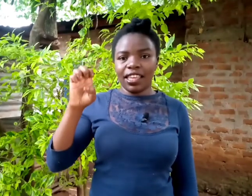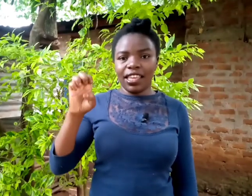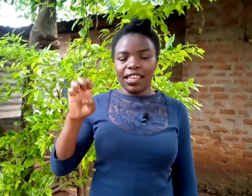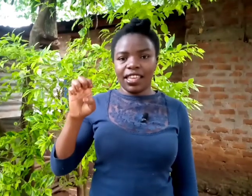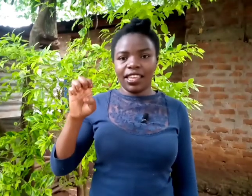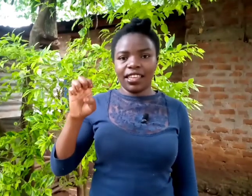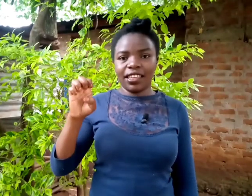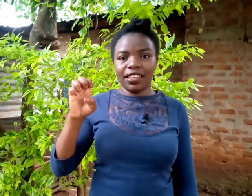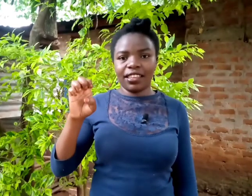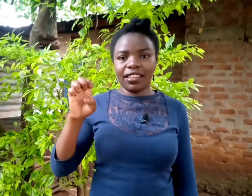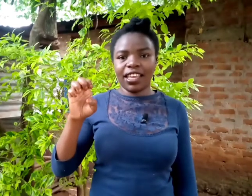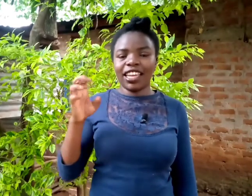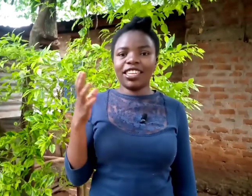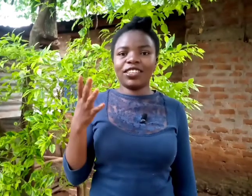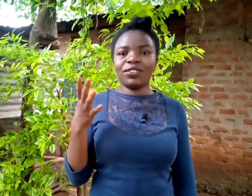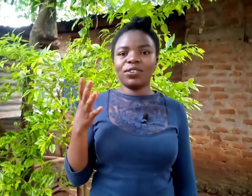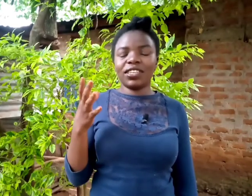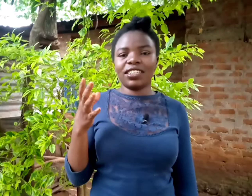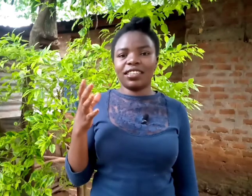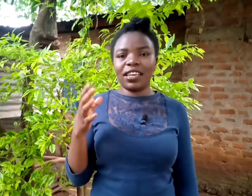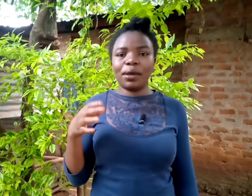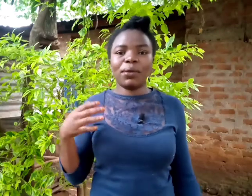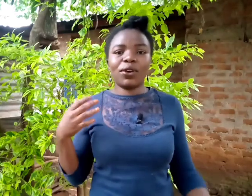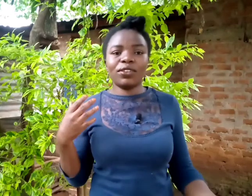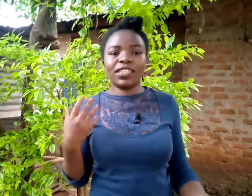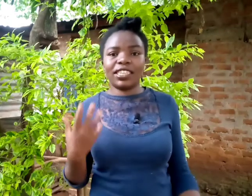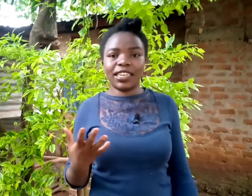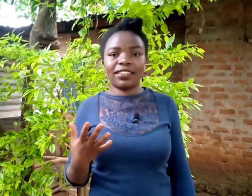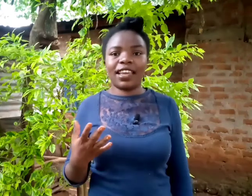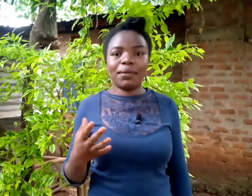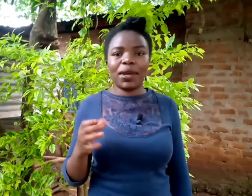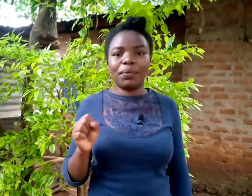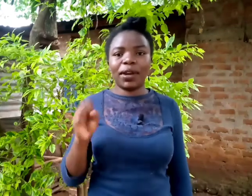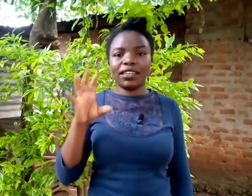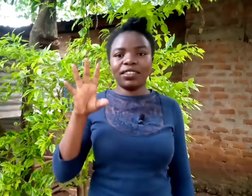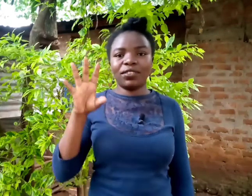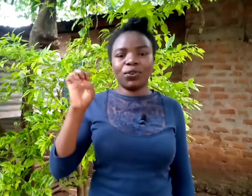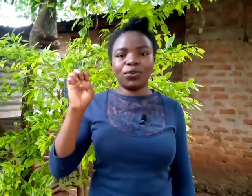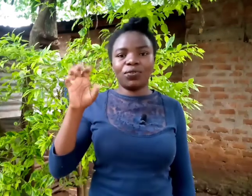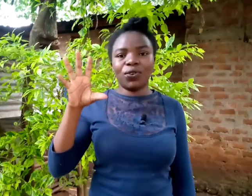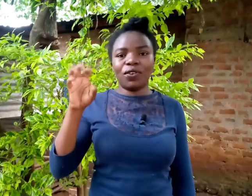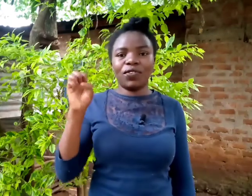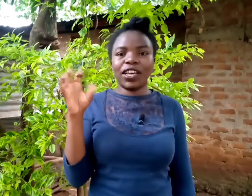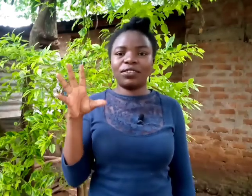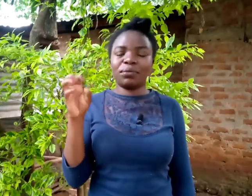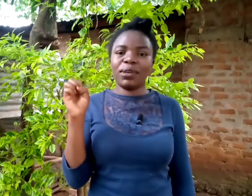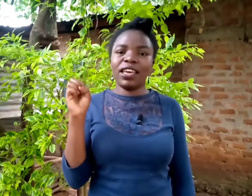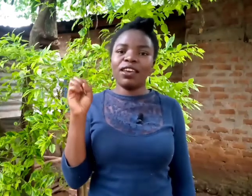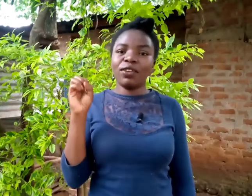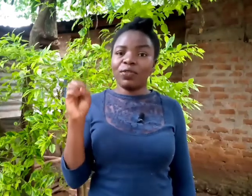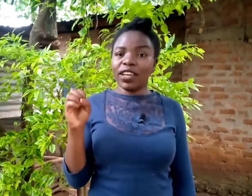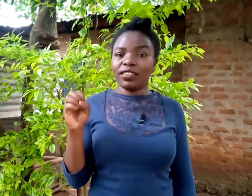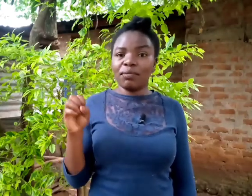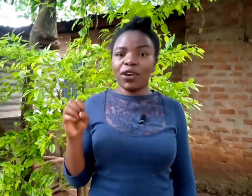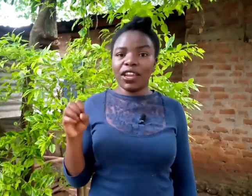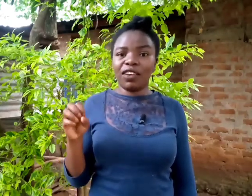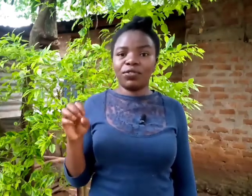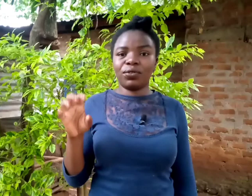E. And it is not easy because it takes time and practice for your fingers to be flexible enough to do